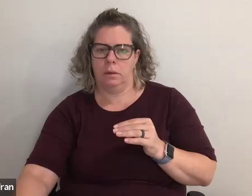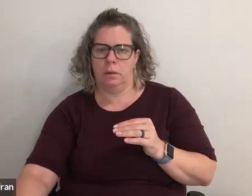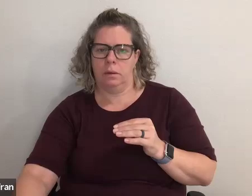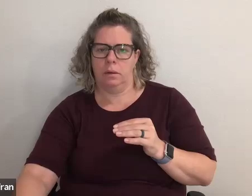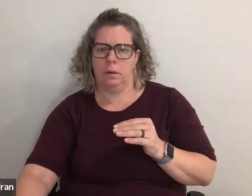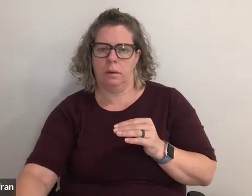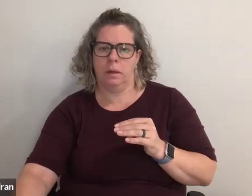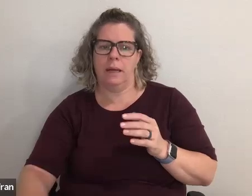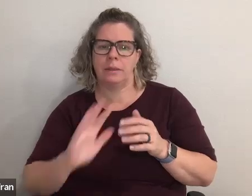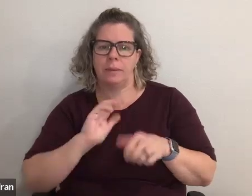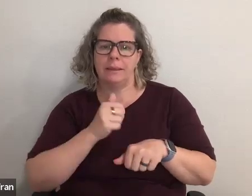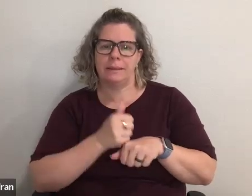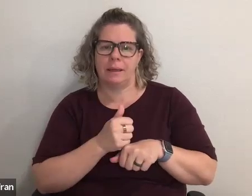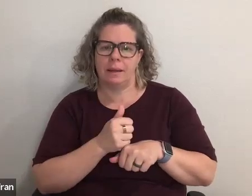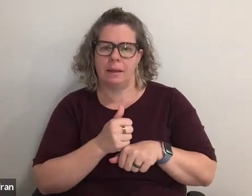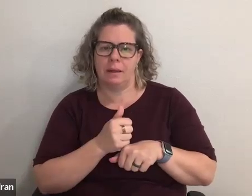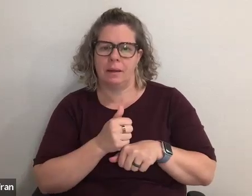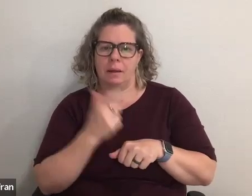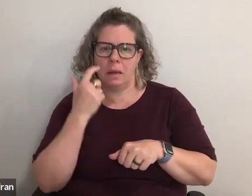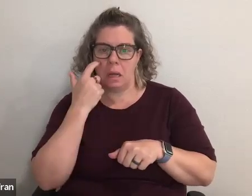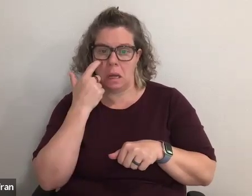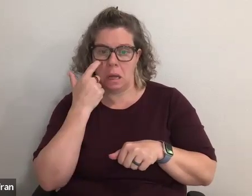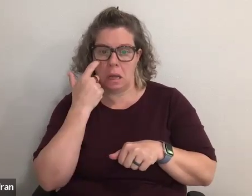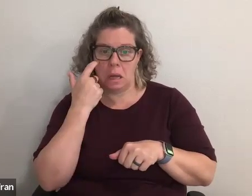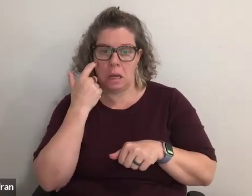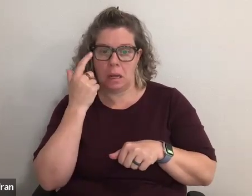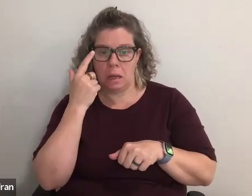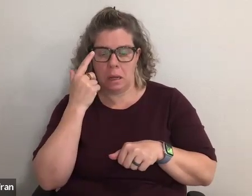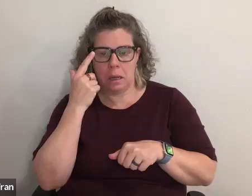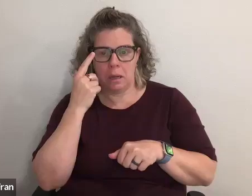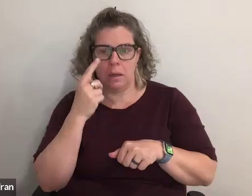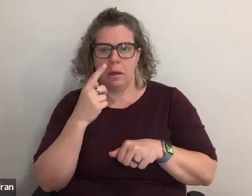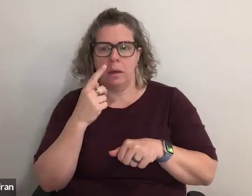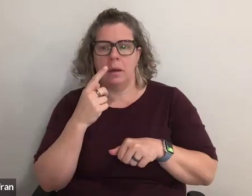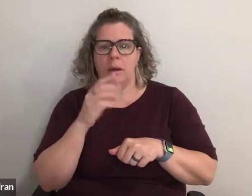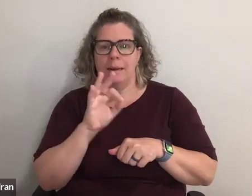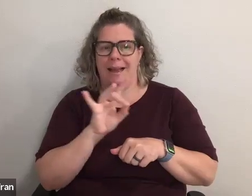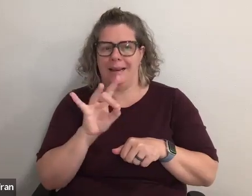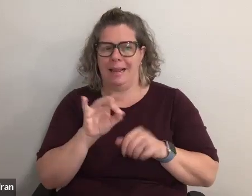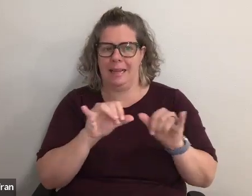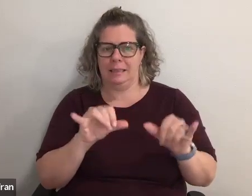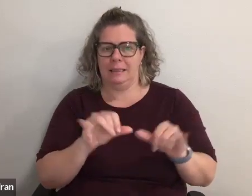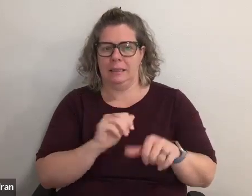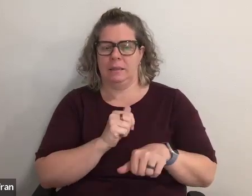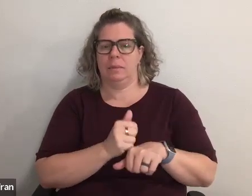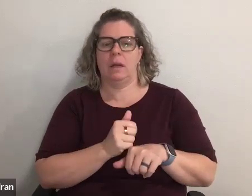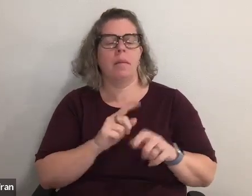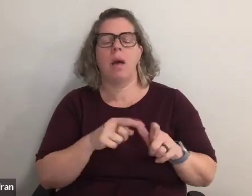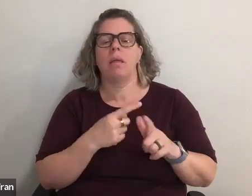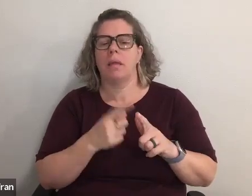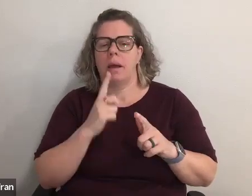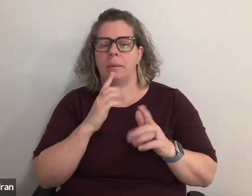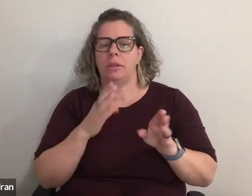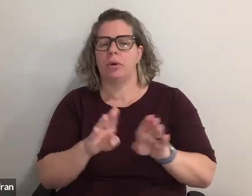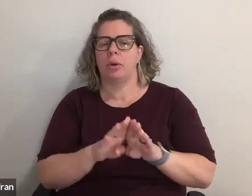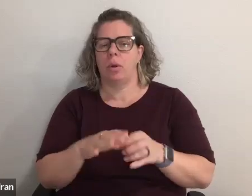crisis care system, the state worked to close some of those mobile crisis units or kind of